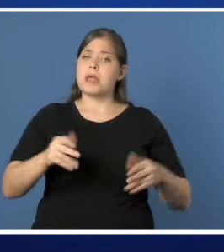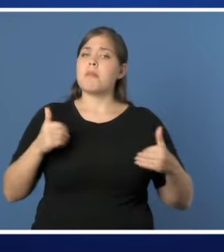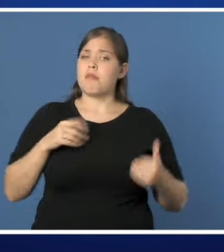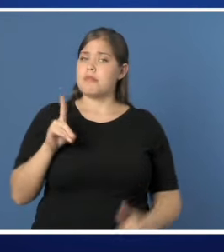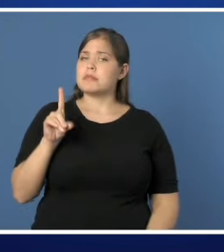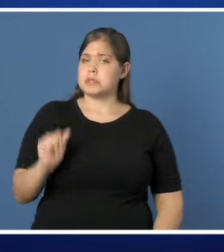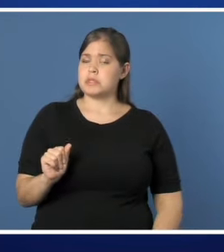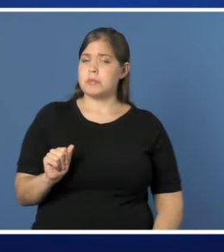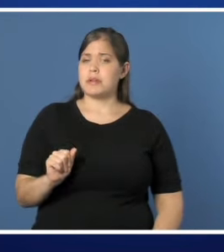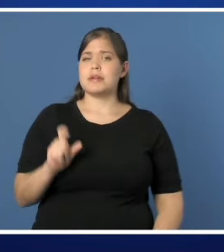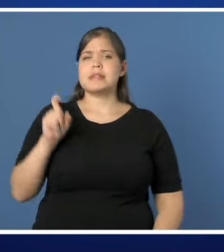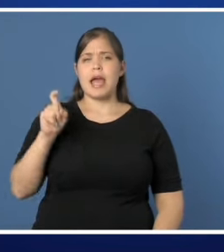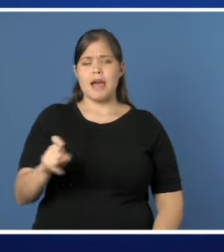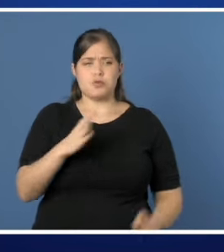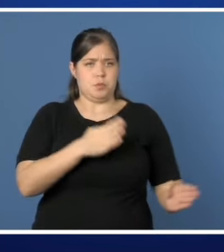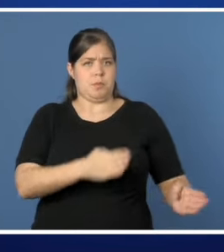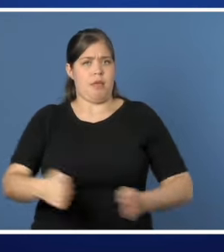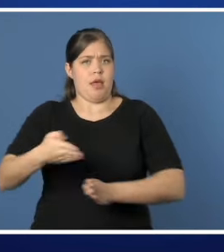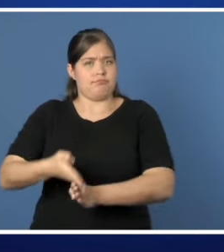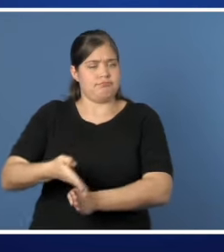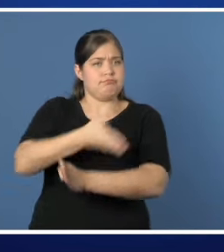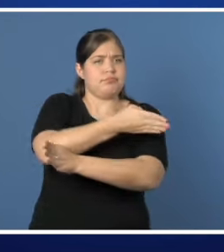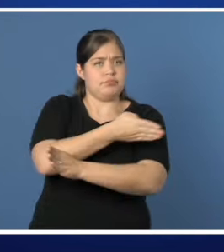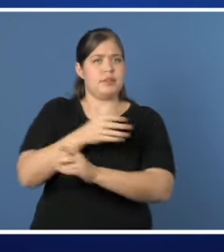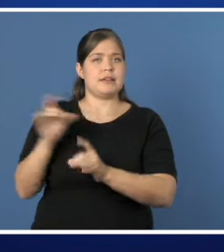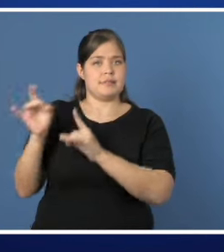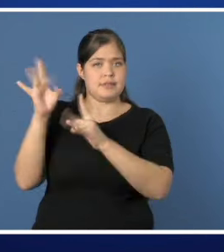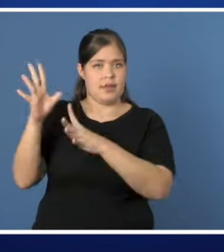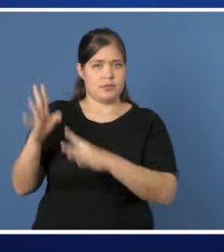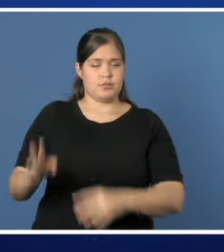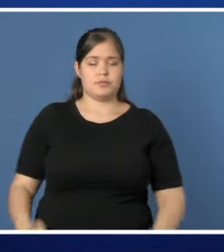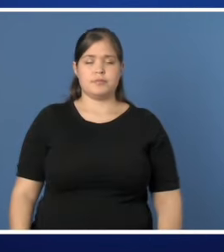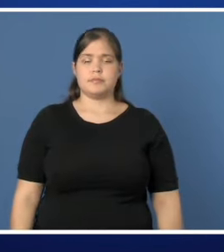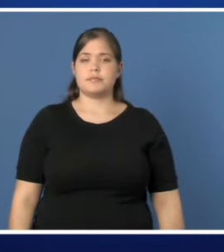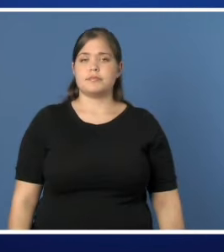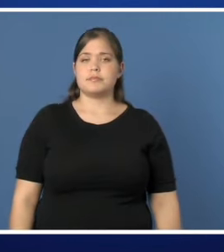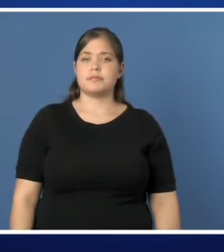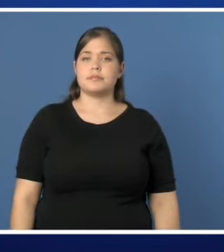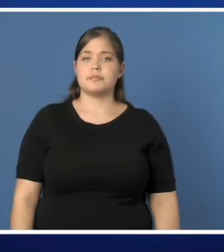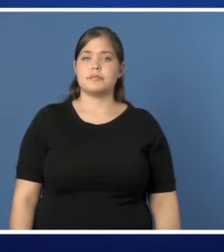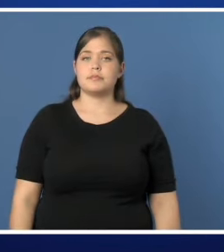People with disabilities should take extra precautions when preparing for a disaster